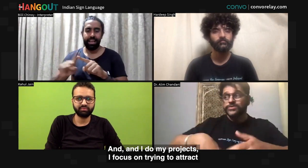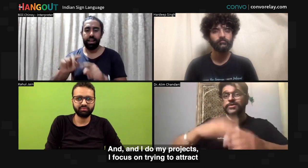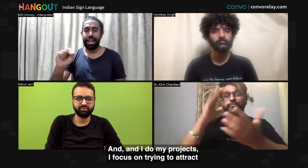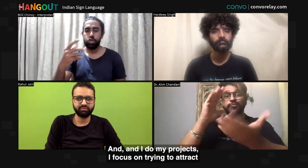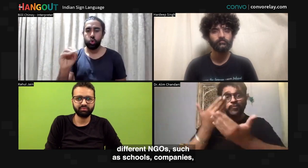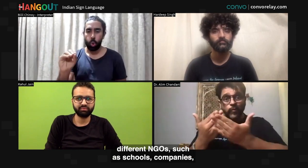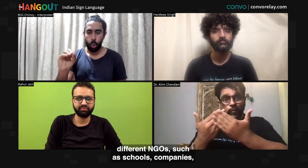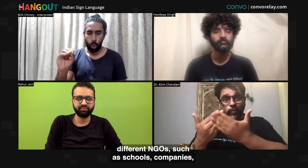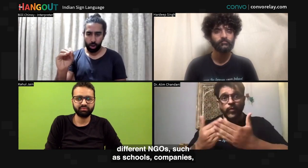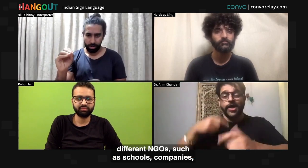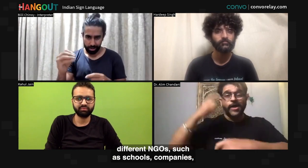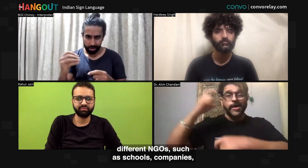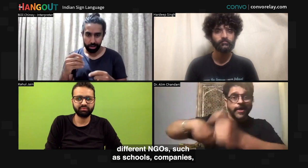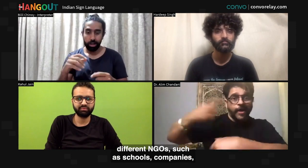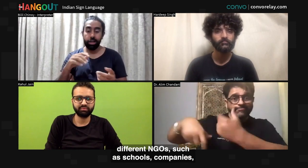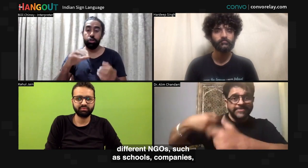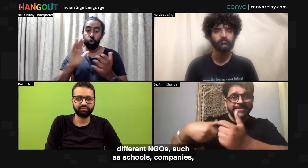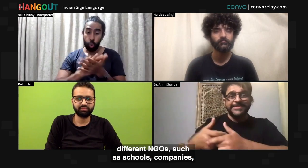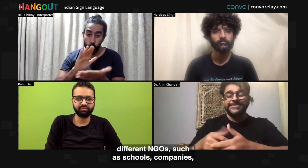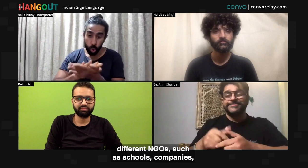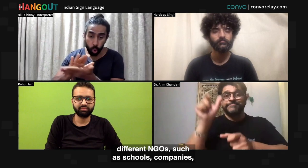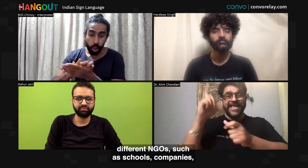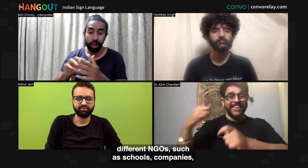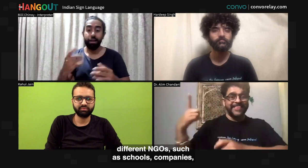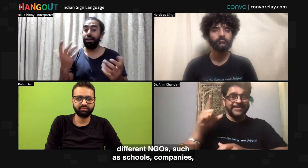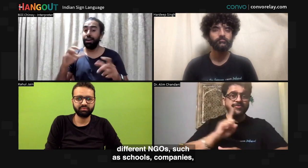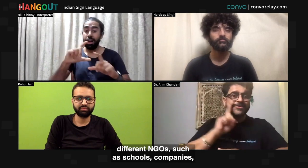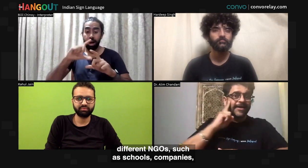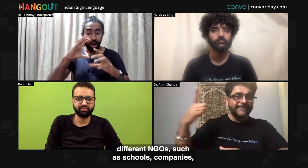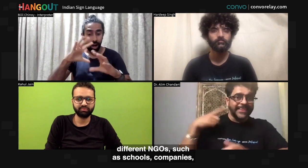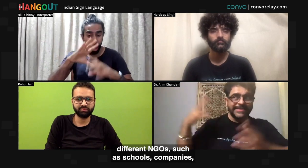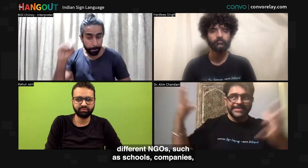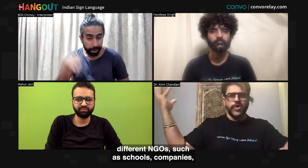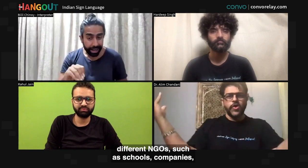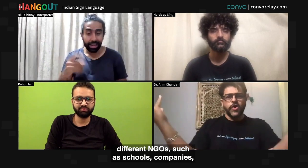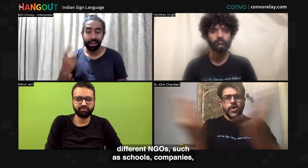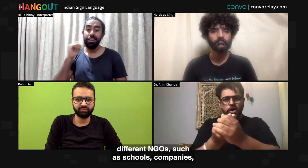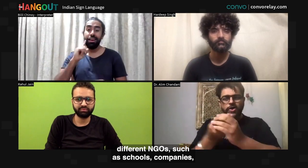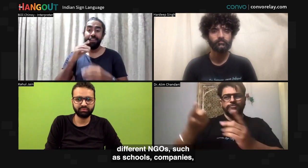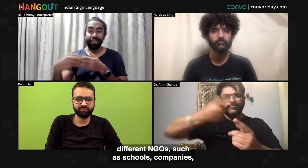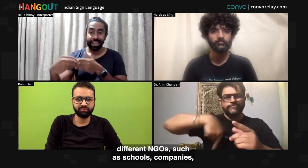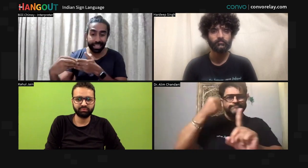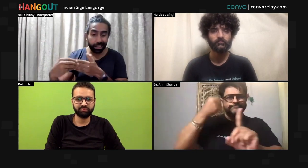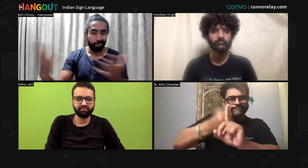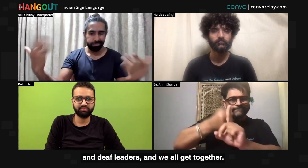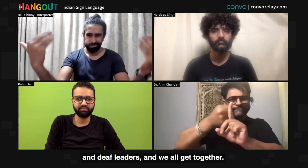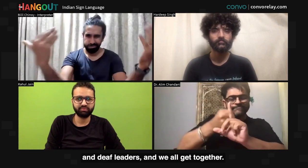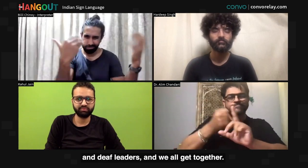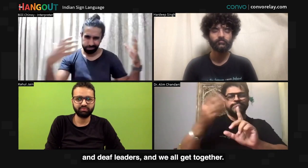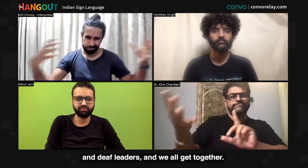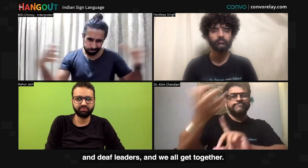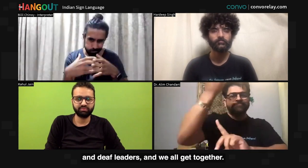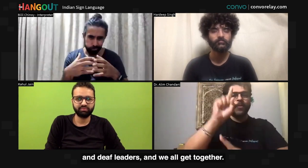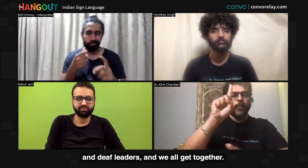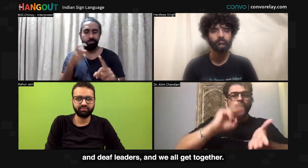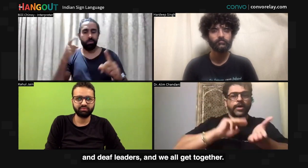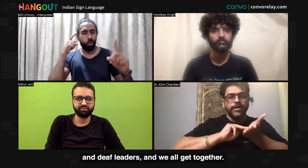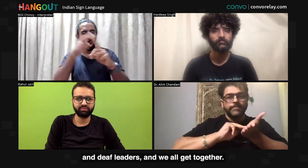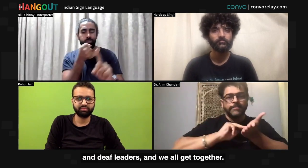different NGOs, such as schools, companies, and deaf leaders. And we all get together.